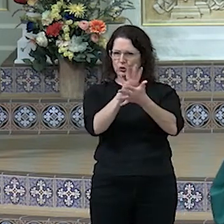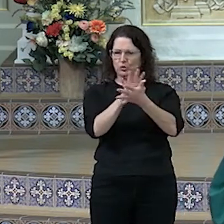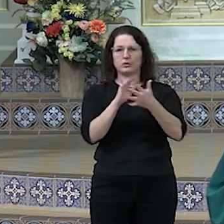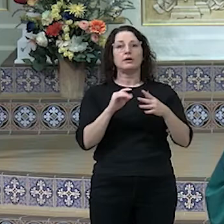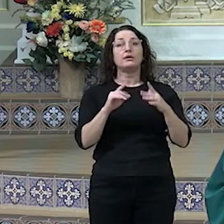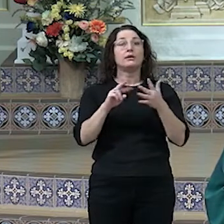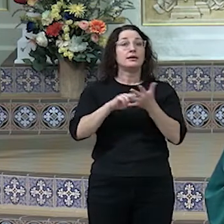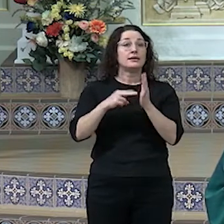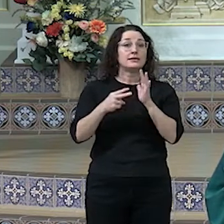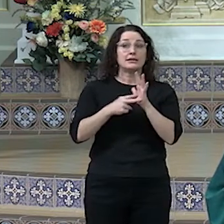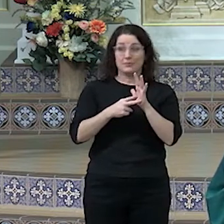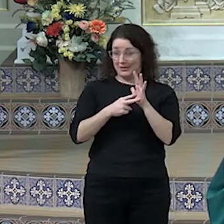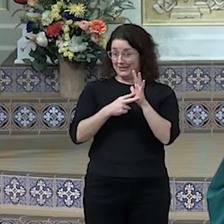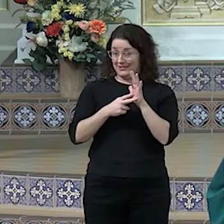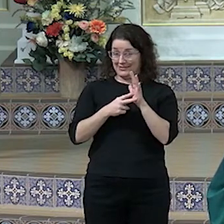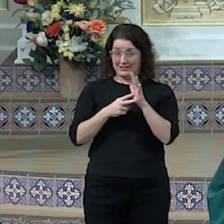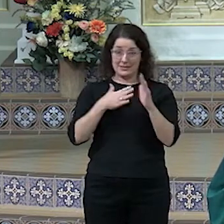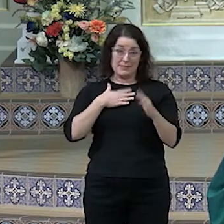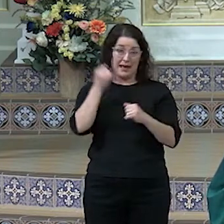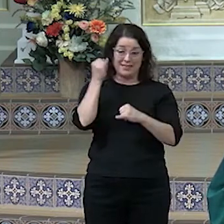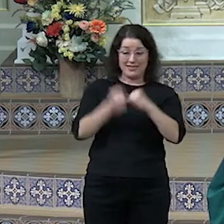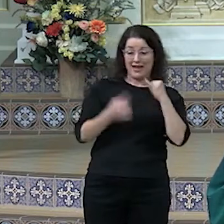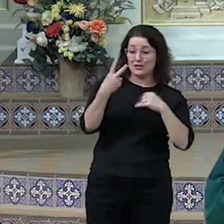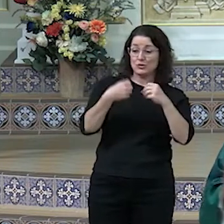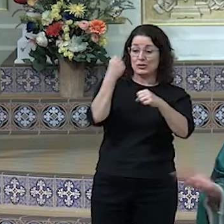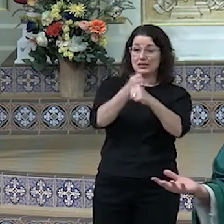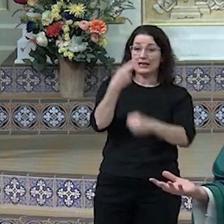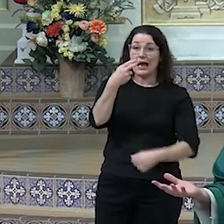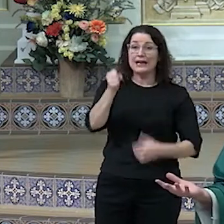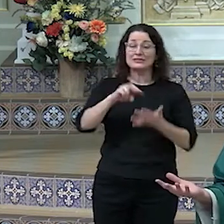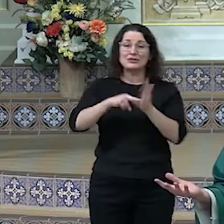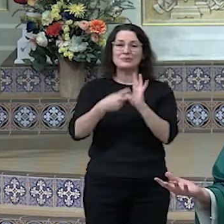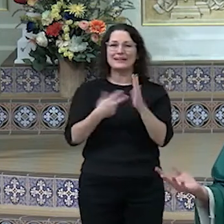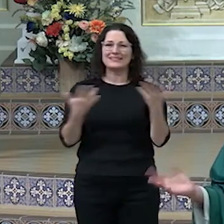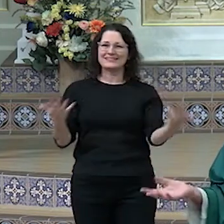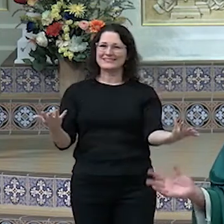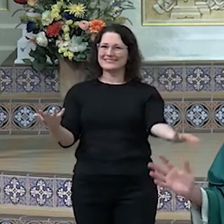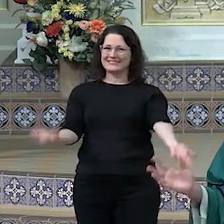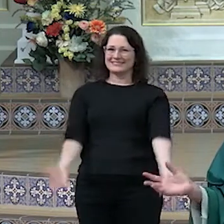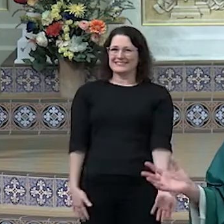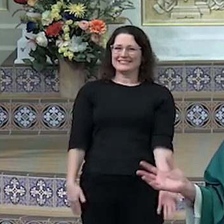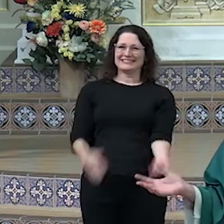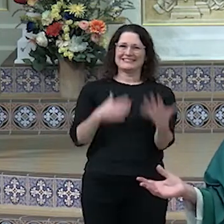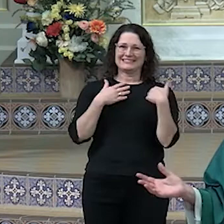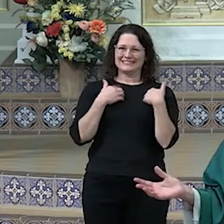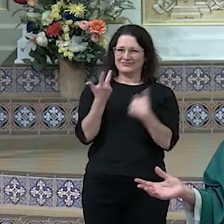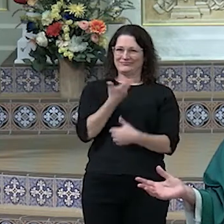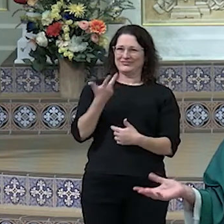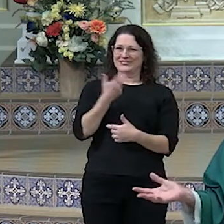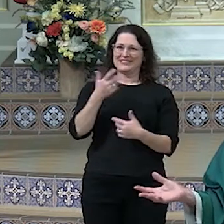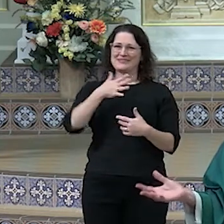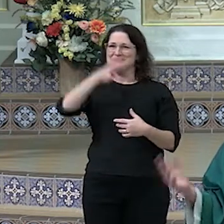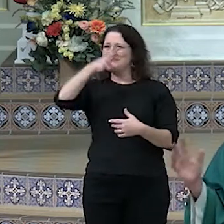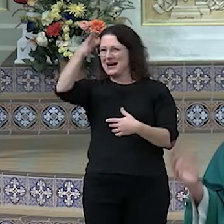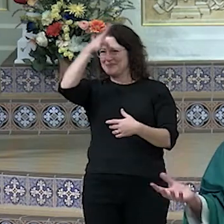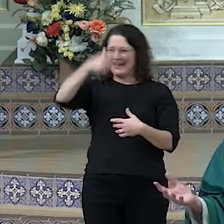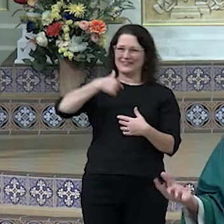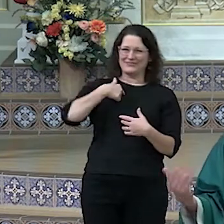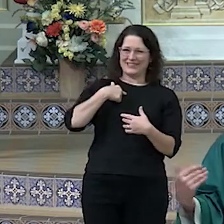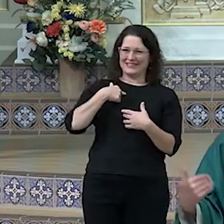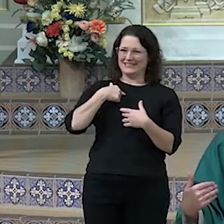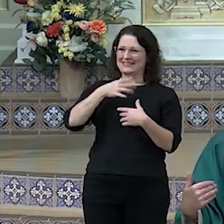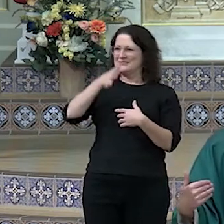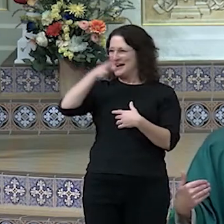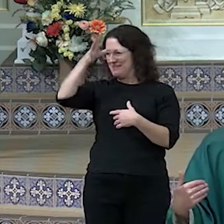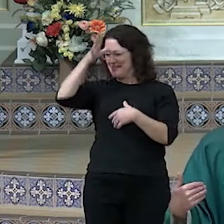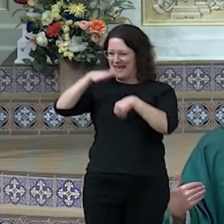and so the last 2 years of high school for me, I got that spoilage time, okay? I got